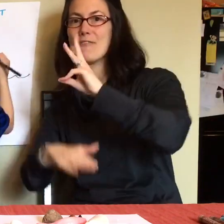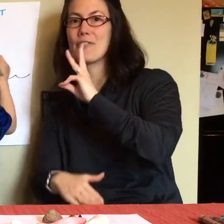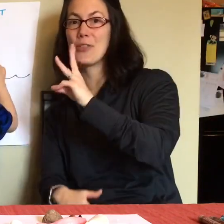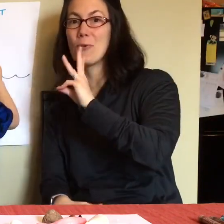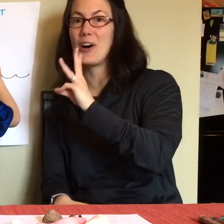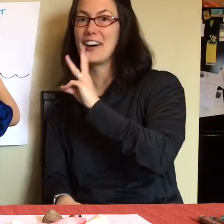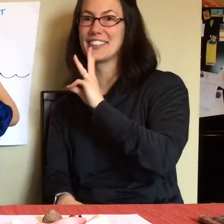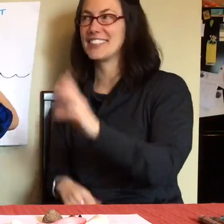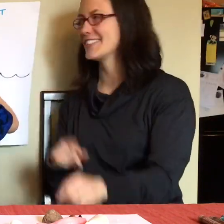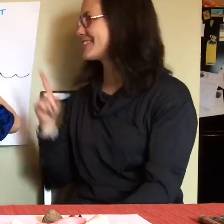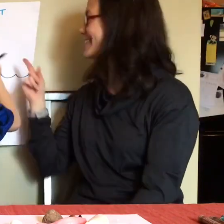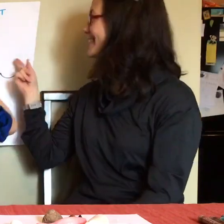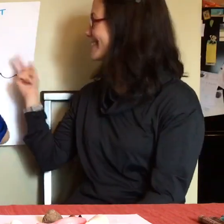the water.